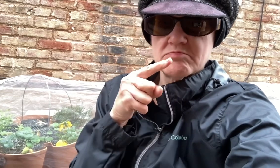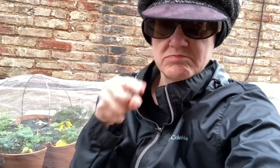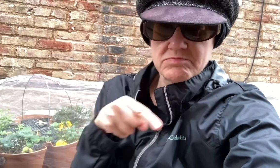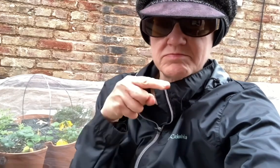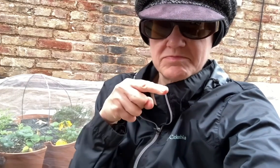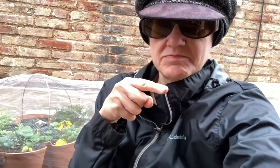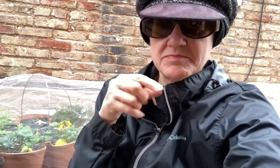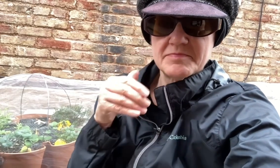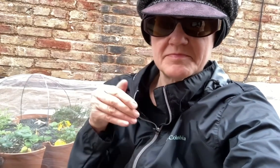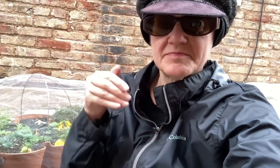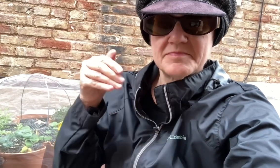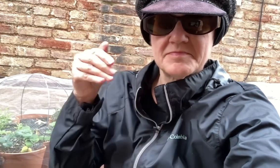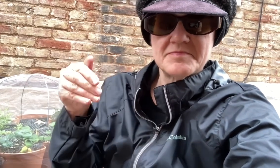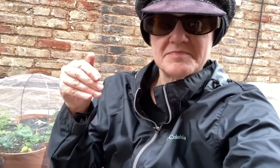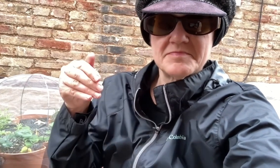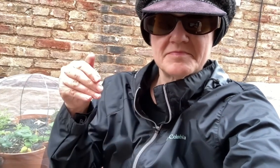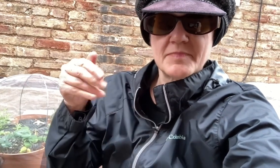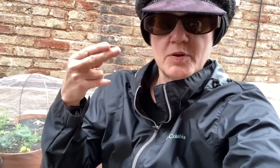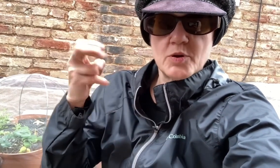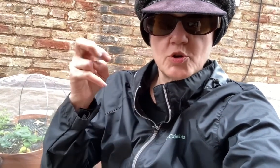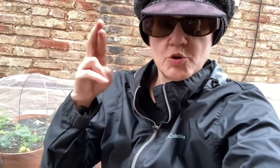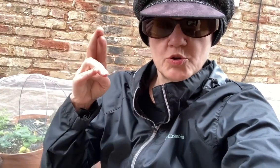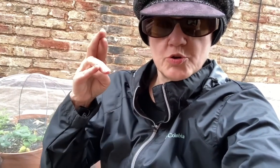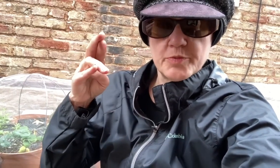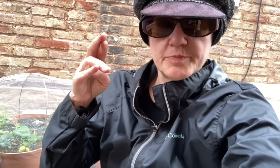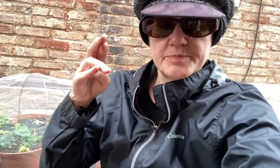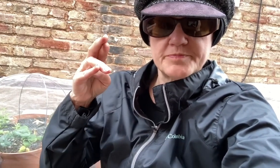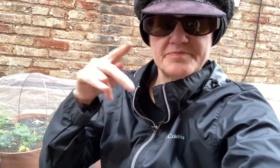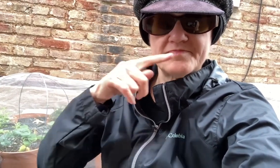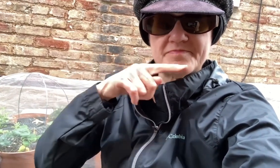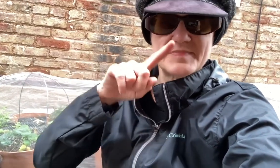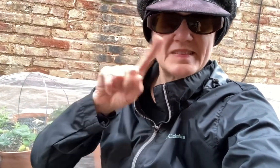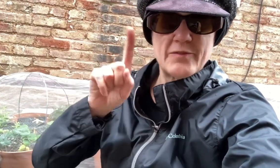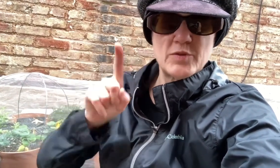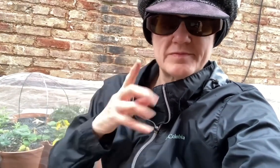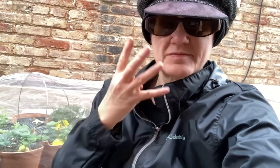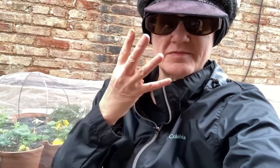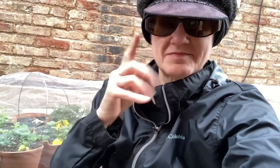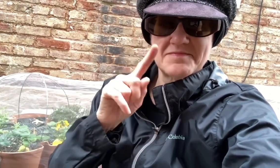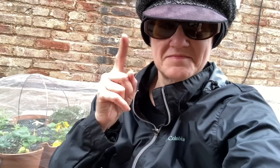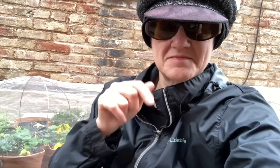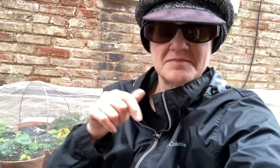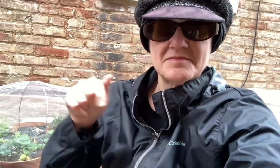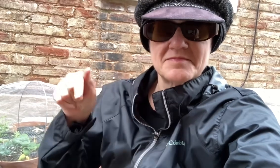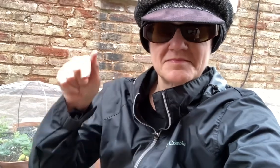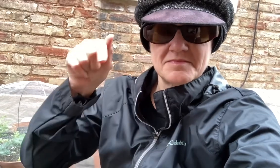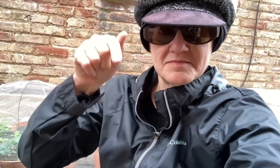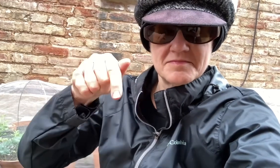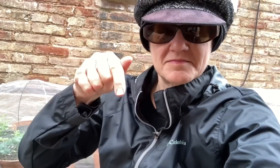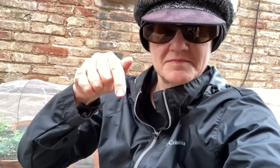are strawberries. Now they'll grow year round. And herbs. Each green stalk is going to have its own